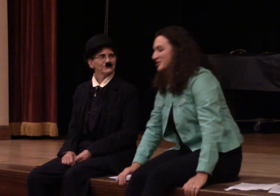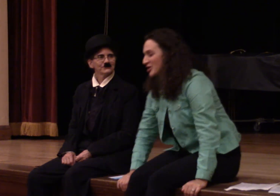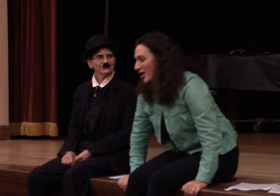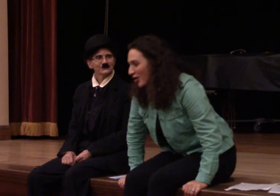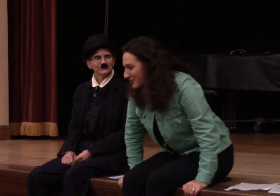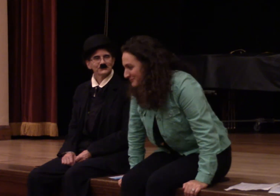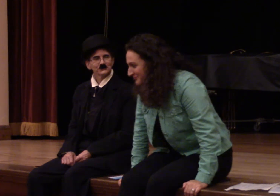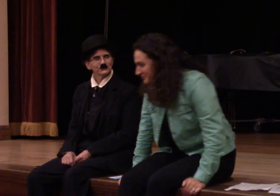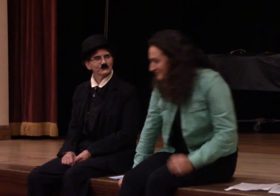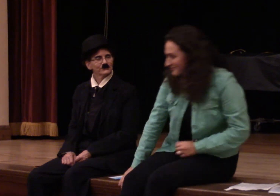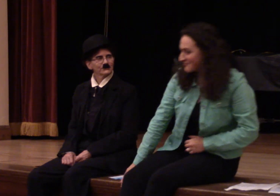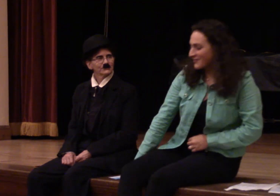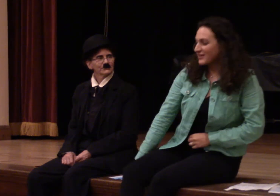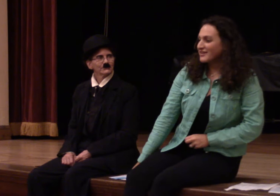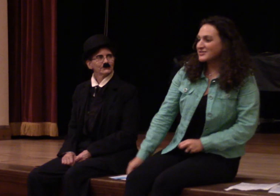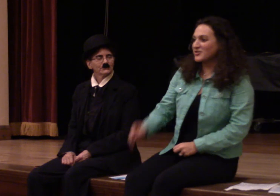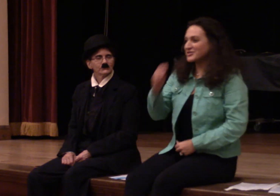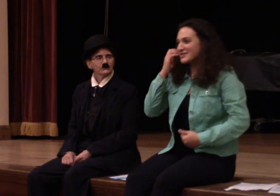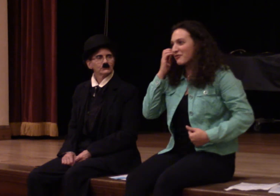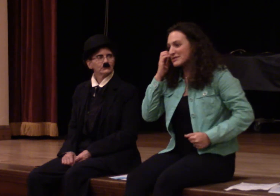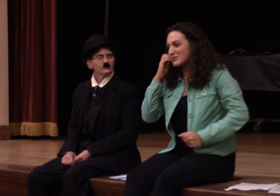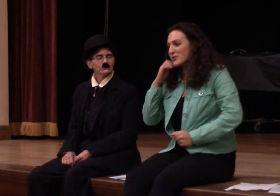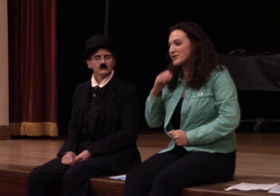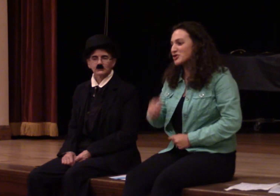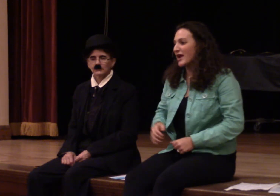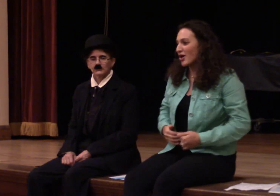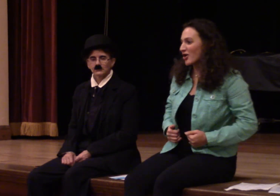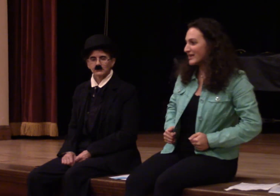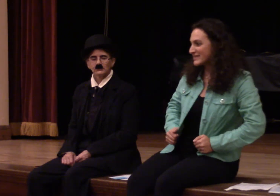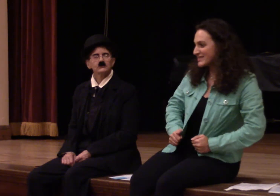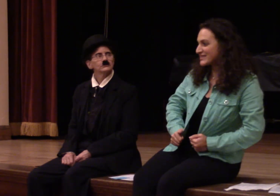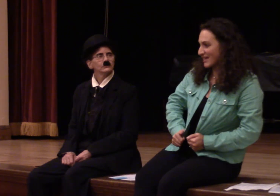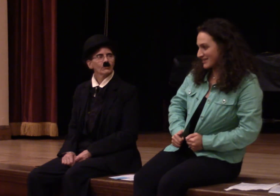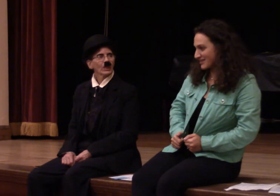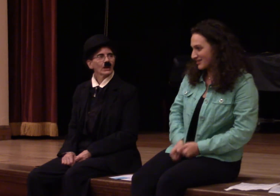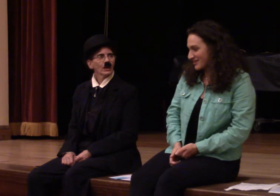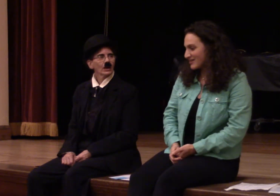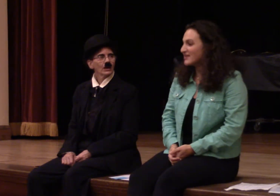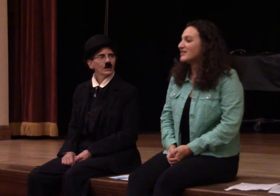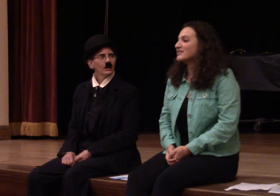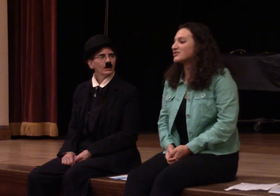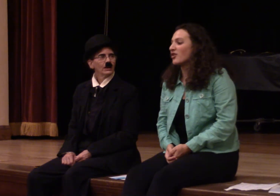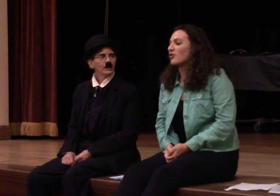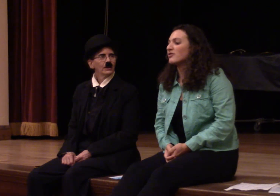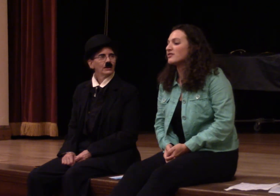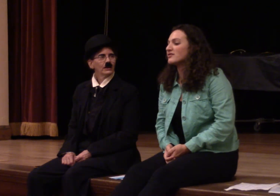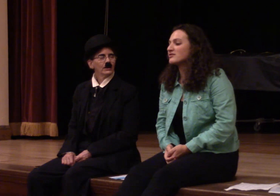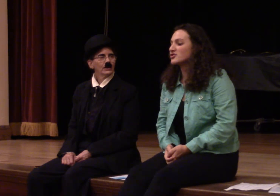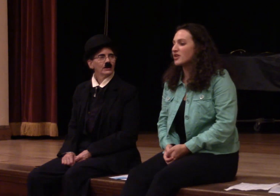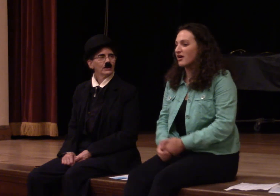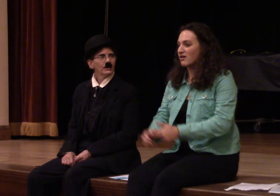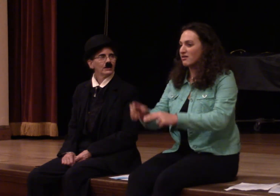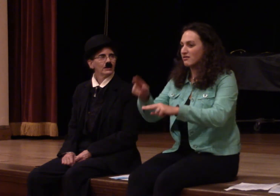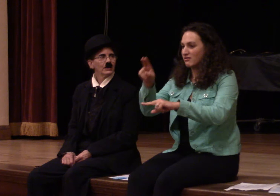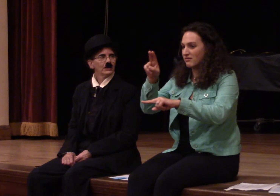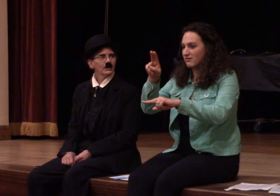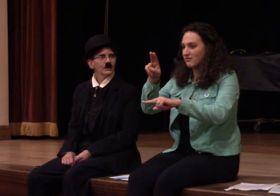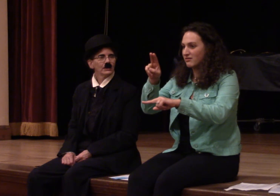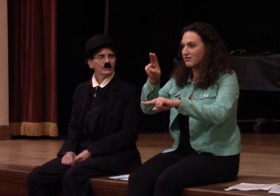chair. So there's a difference between chair and sit. So chair,